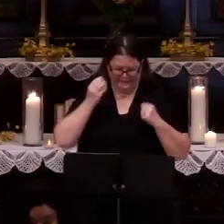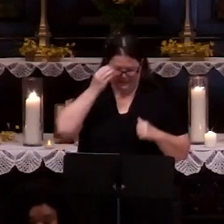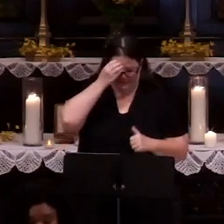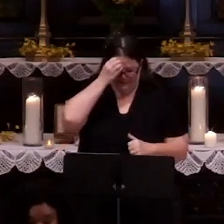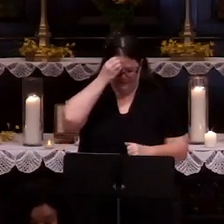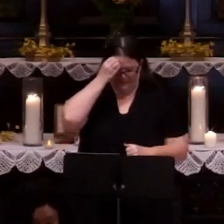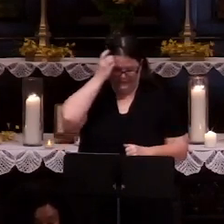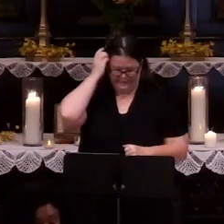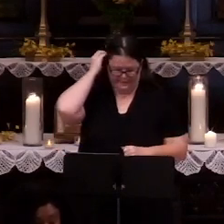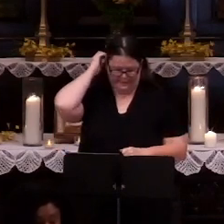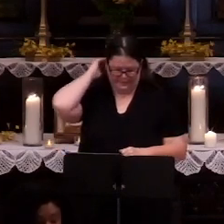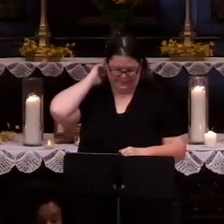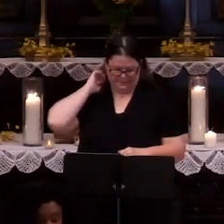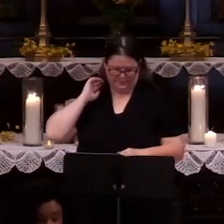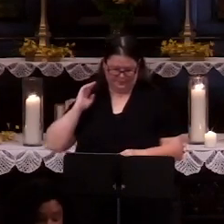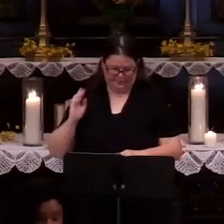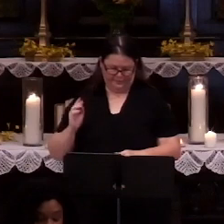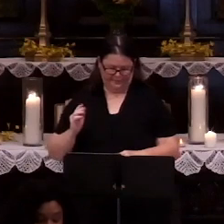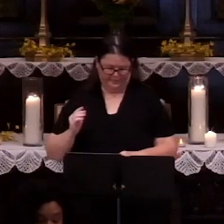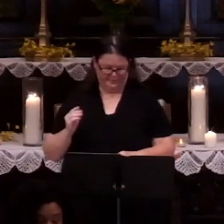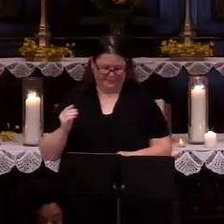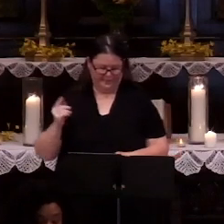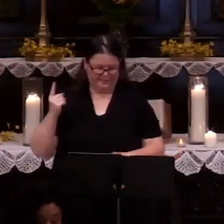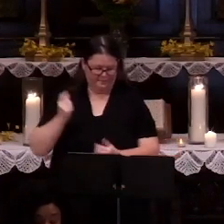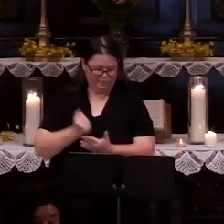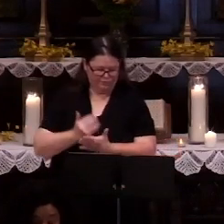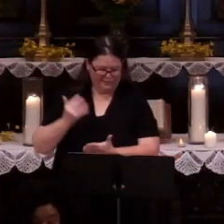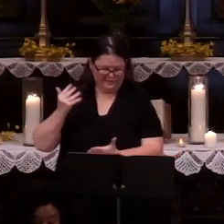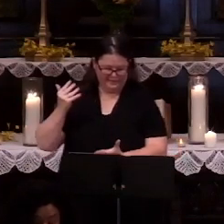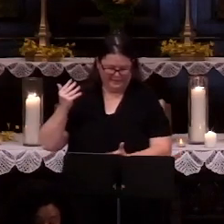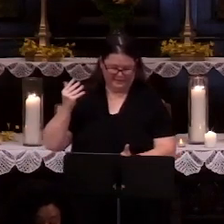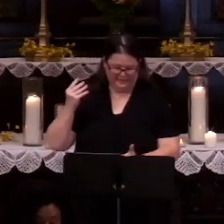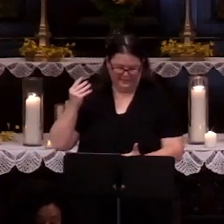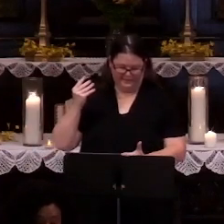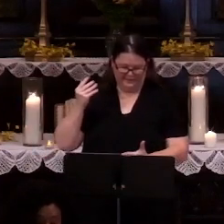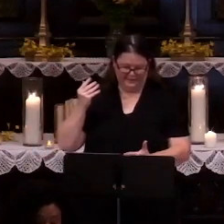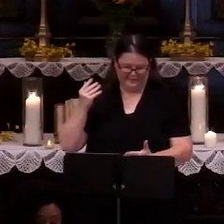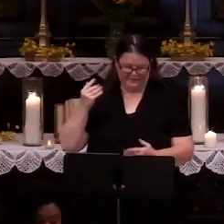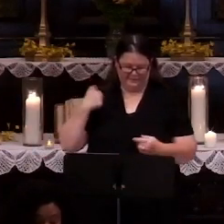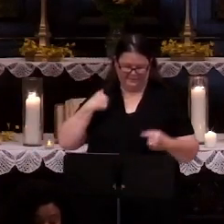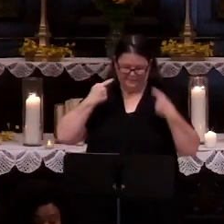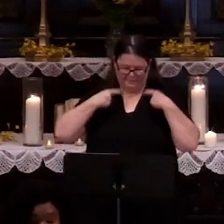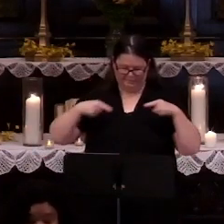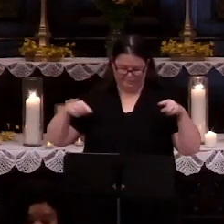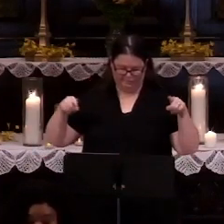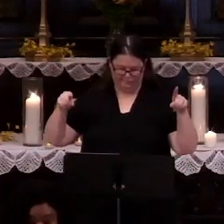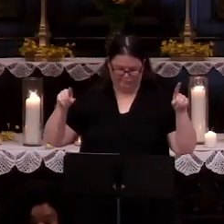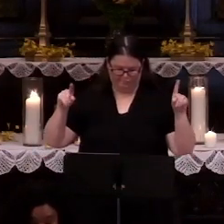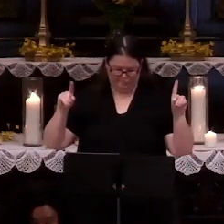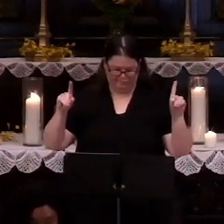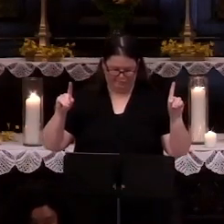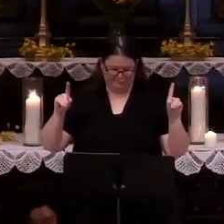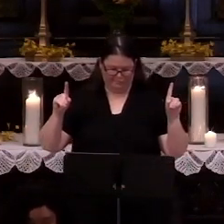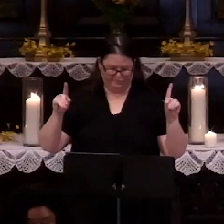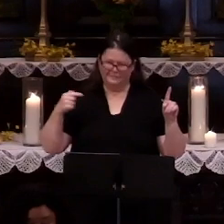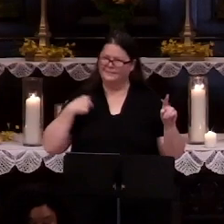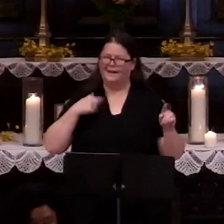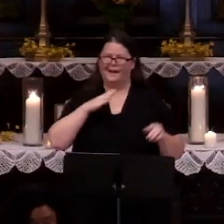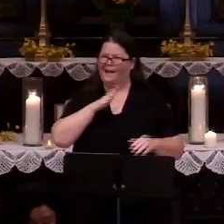distance. And as for fortune and as for fame, I